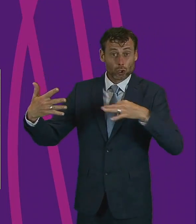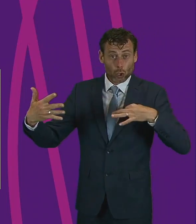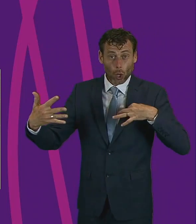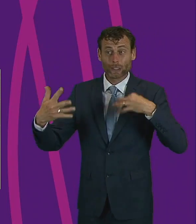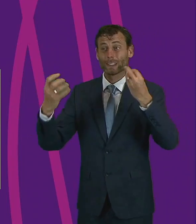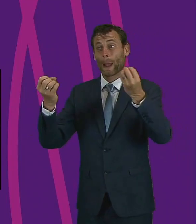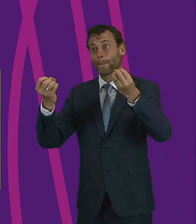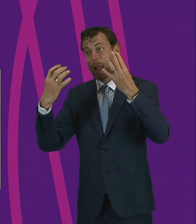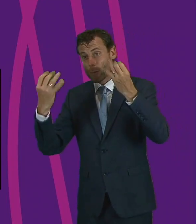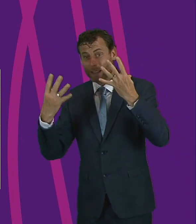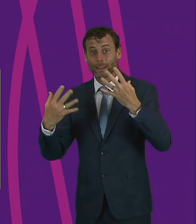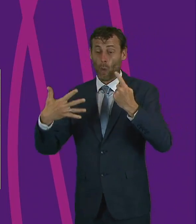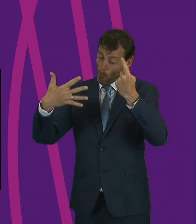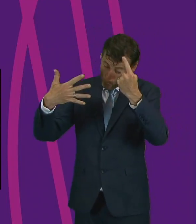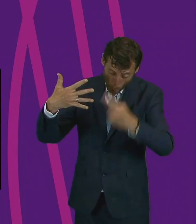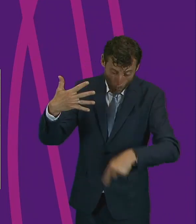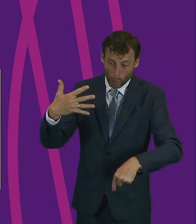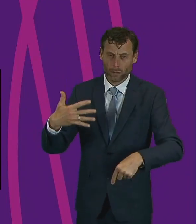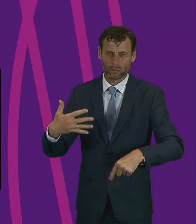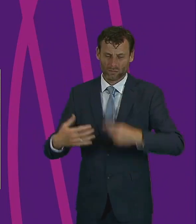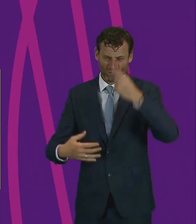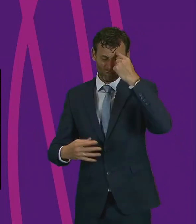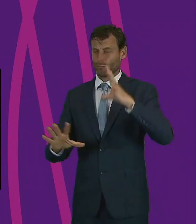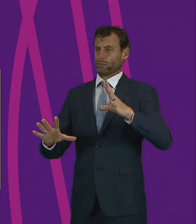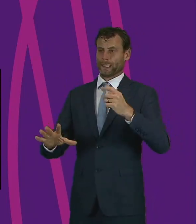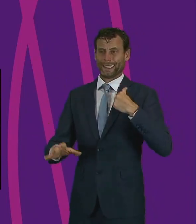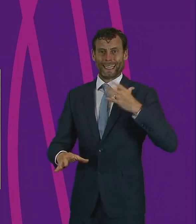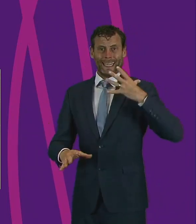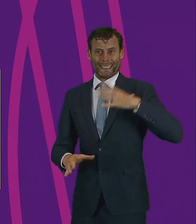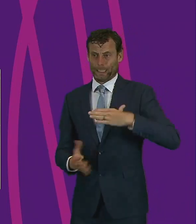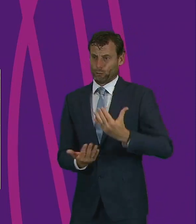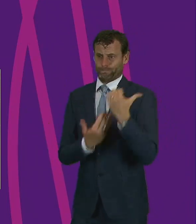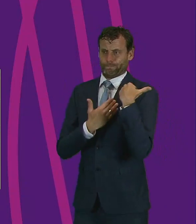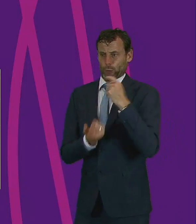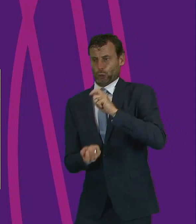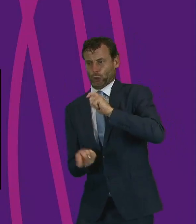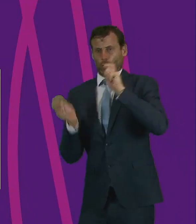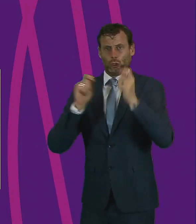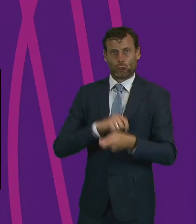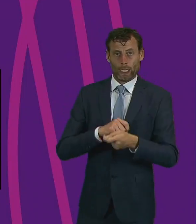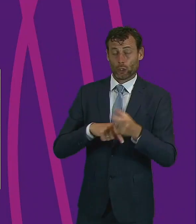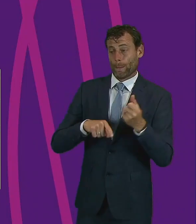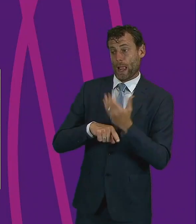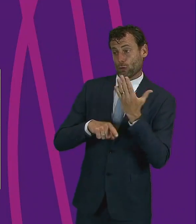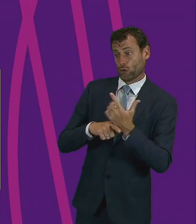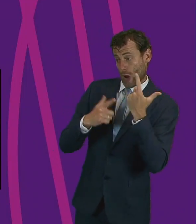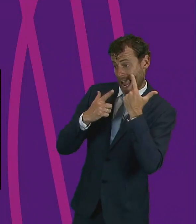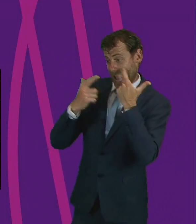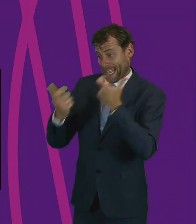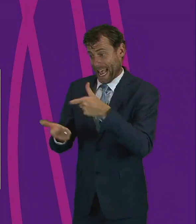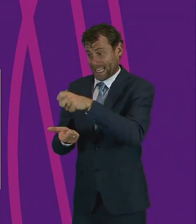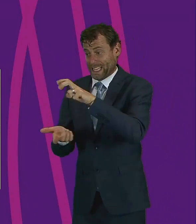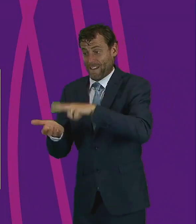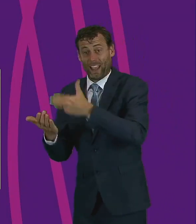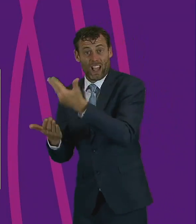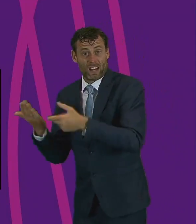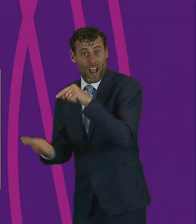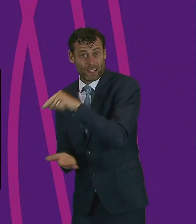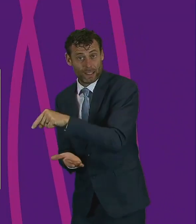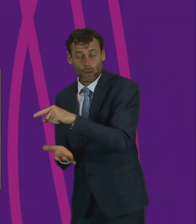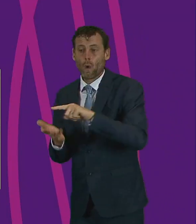others, worked doggedly to not only ensure COVID-19 patients were cared for, but that other urgent treatment could